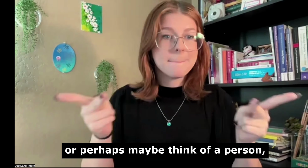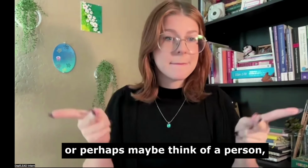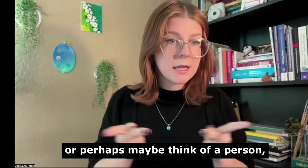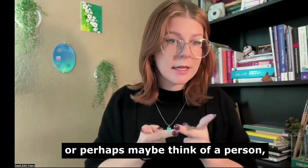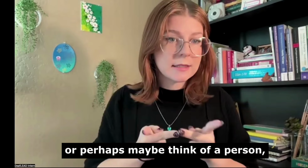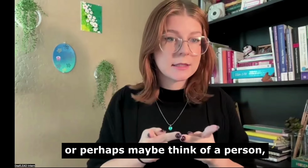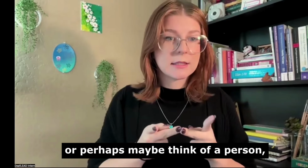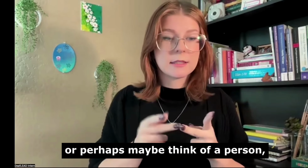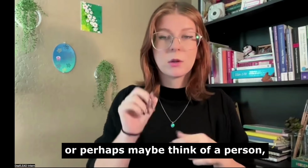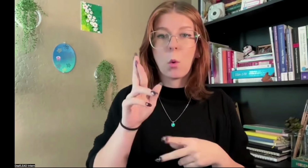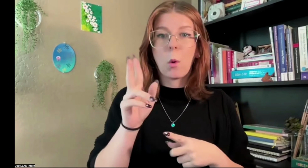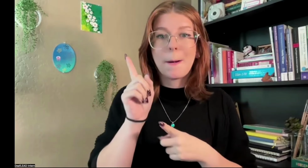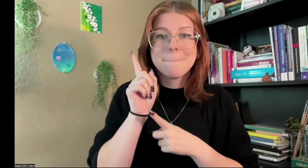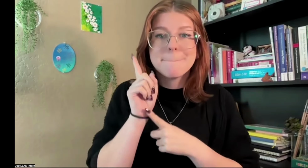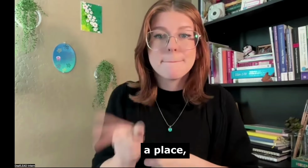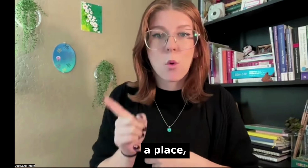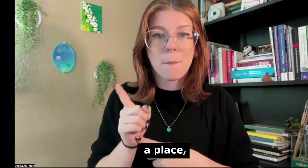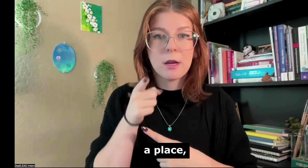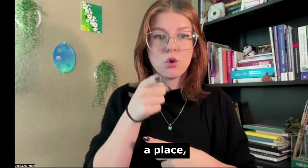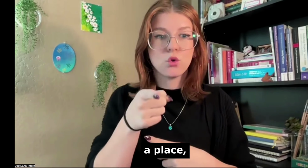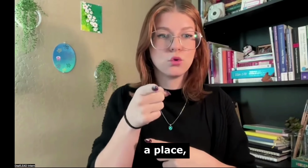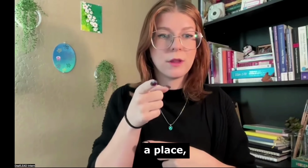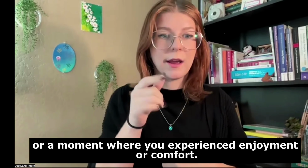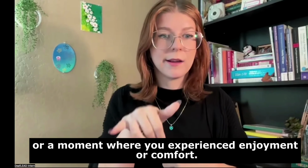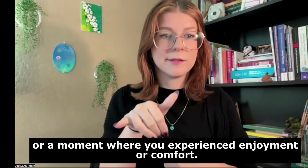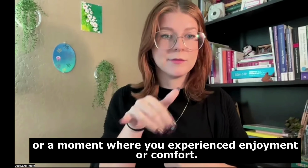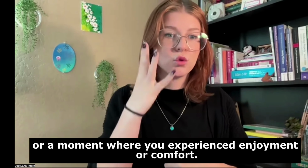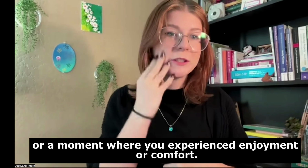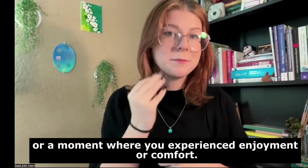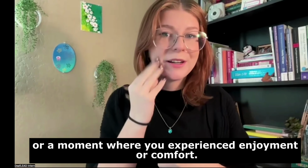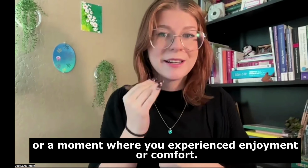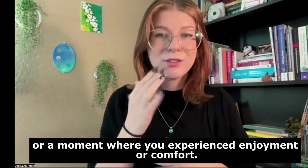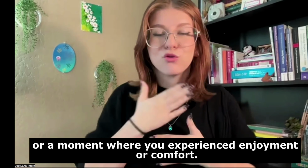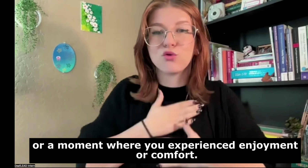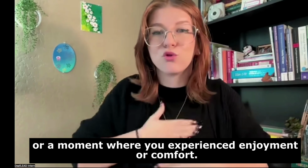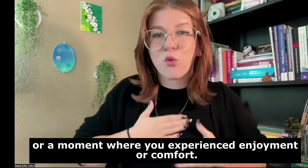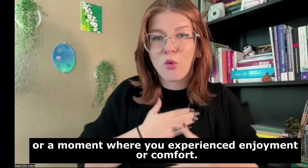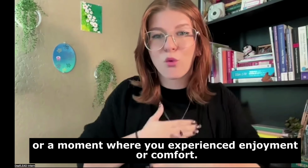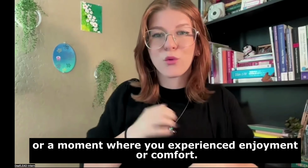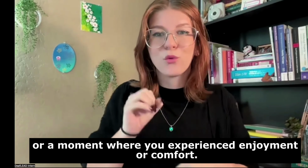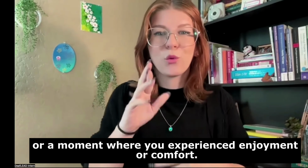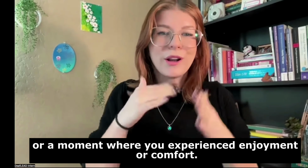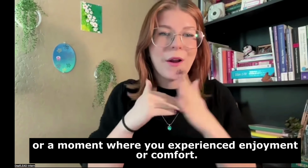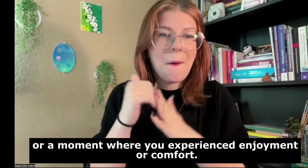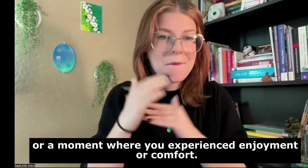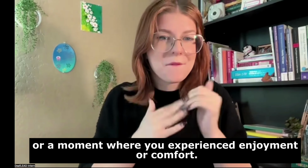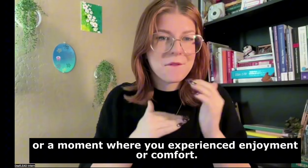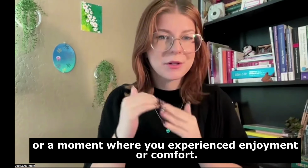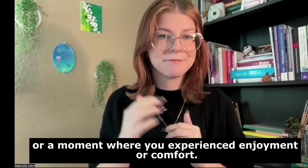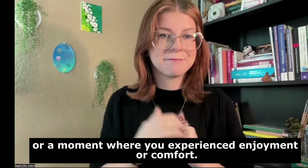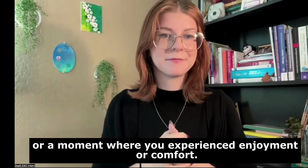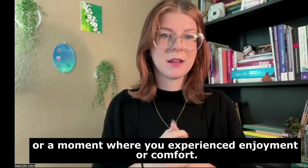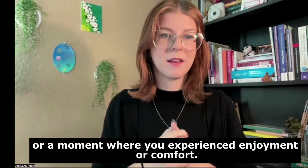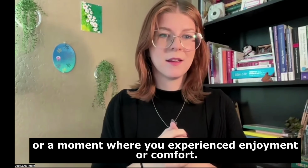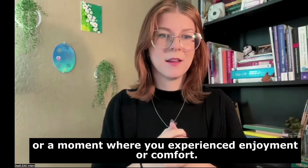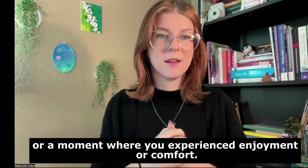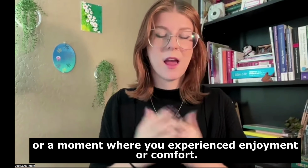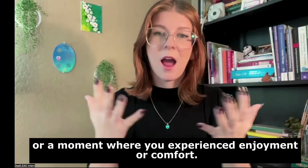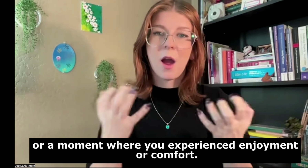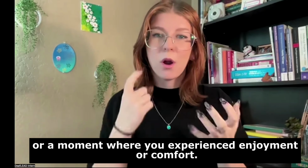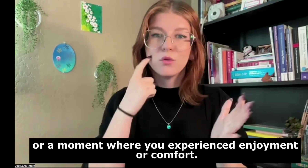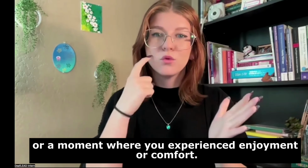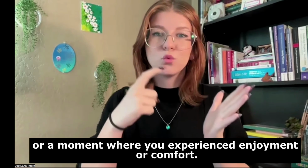maybe think of a person, a place, or a moment where you